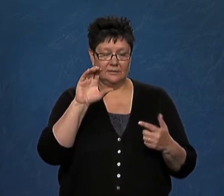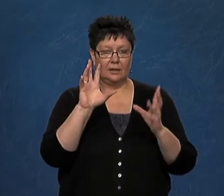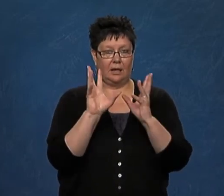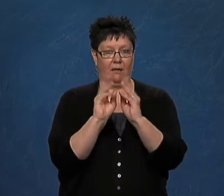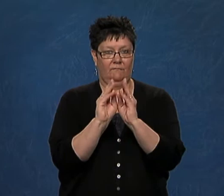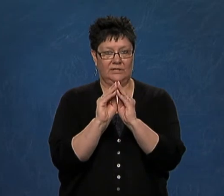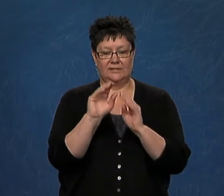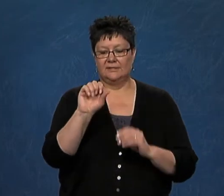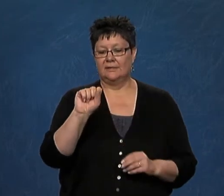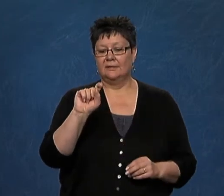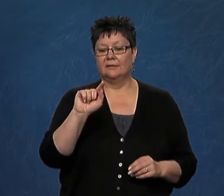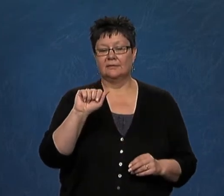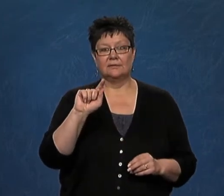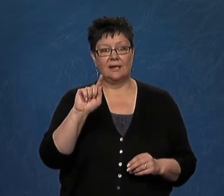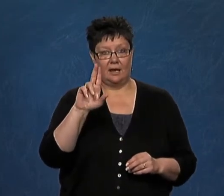the status conferences.